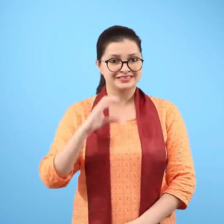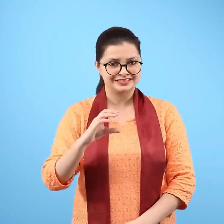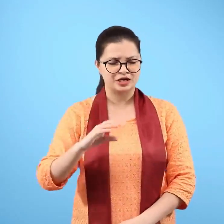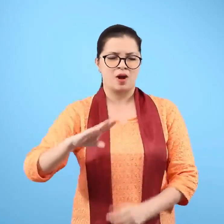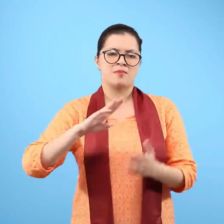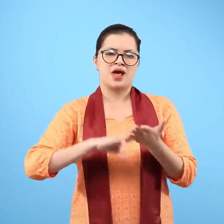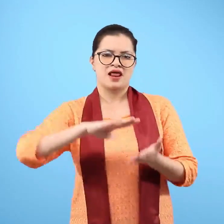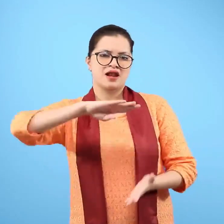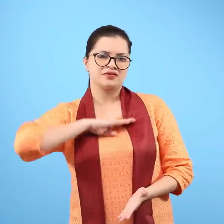Maharashtra,